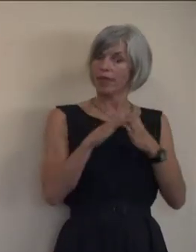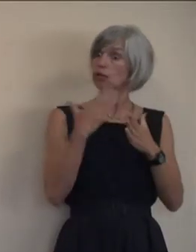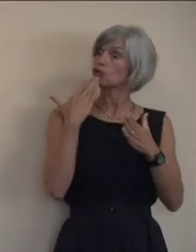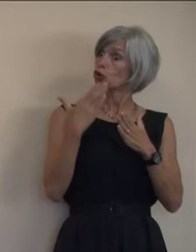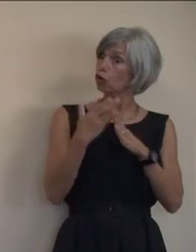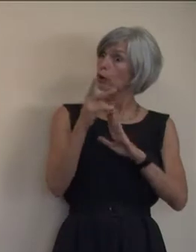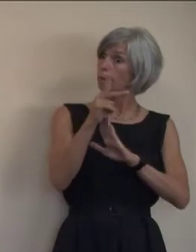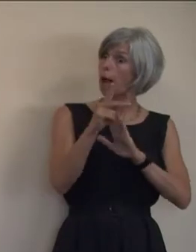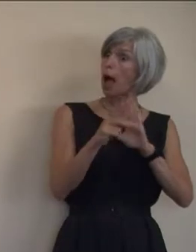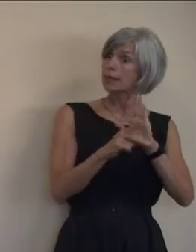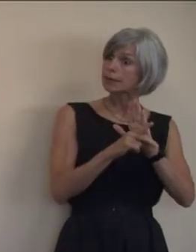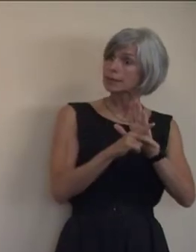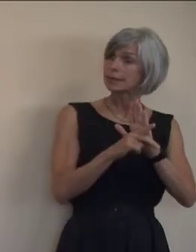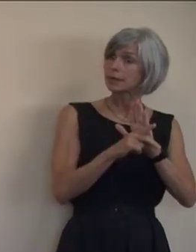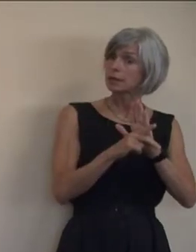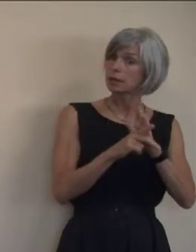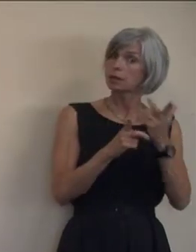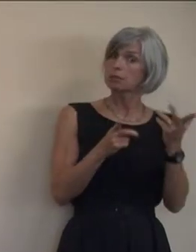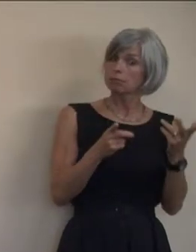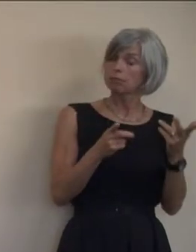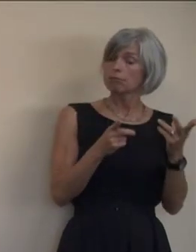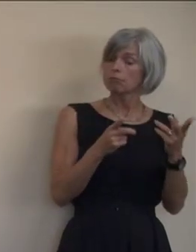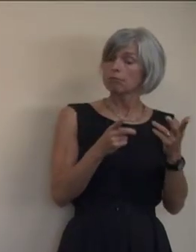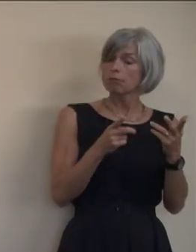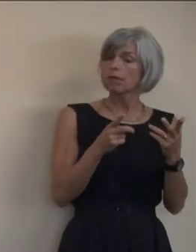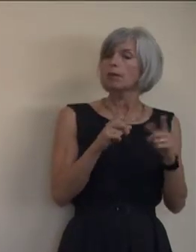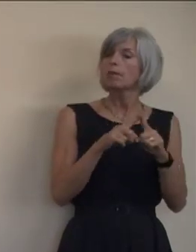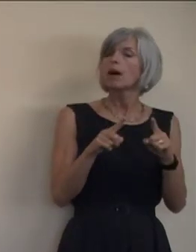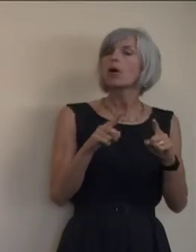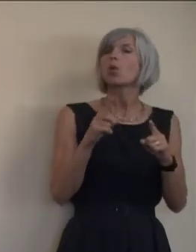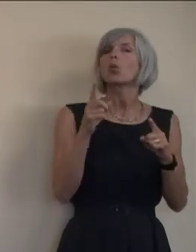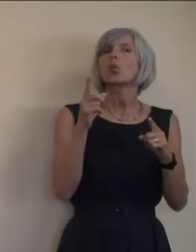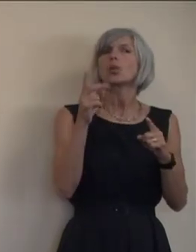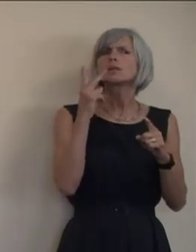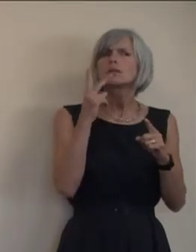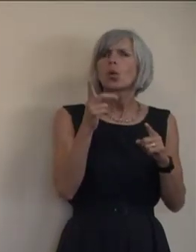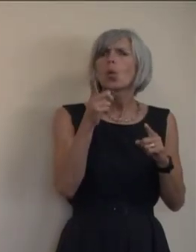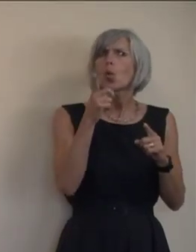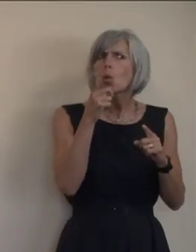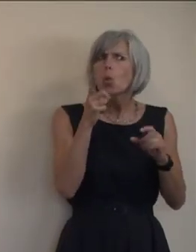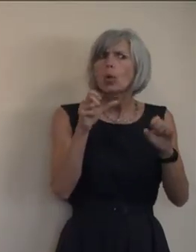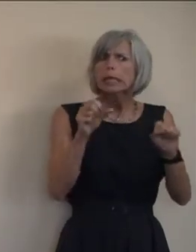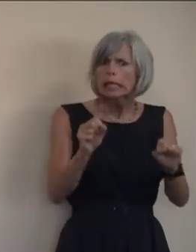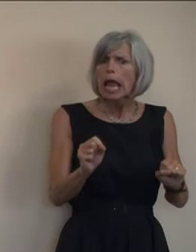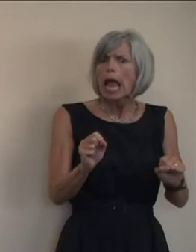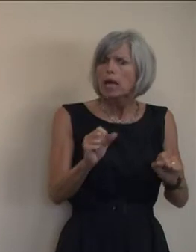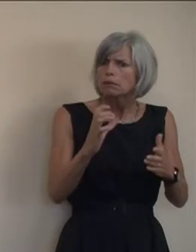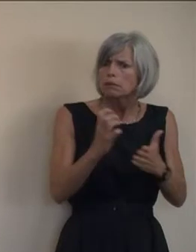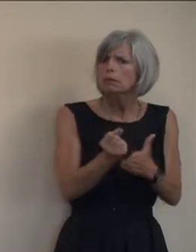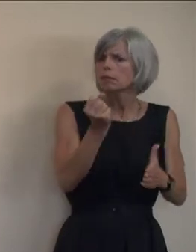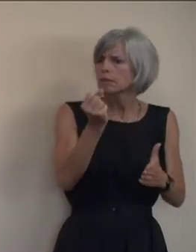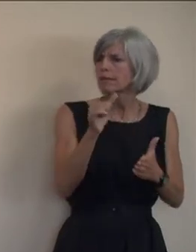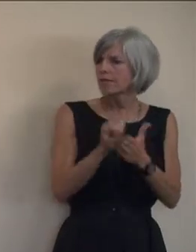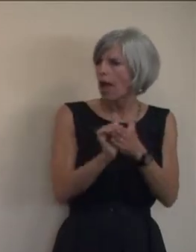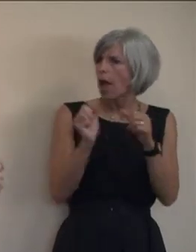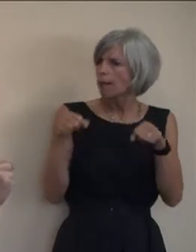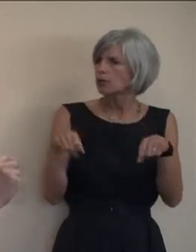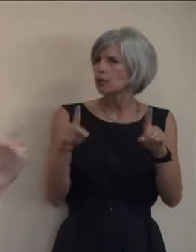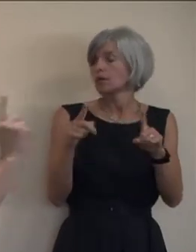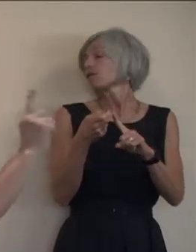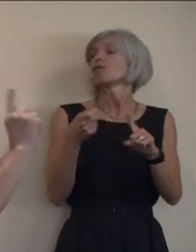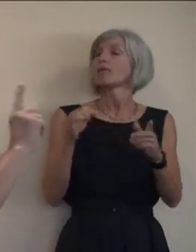until we look at what the distribution of it is. Who takes advantage of those opportunities? So of that